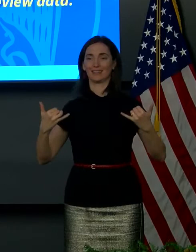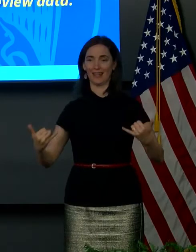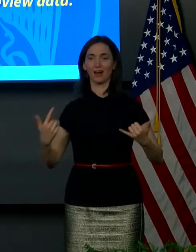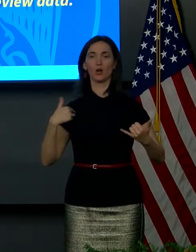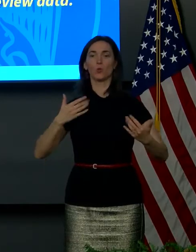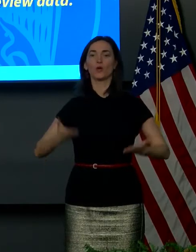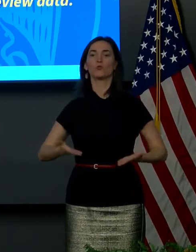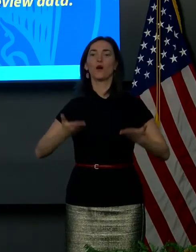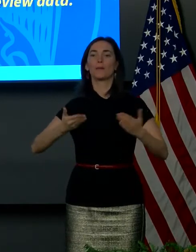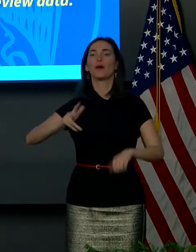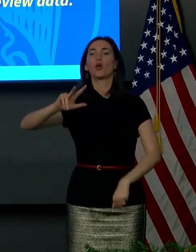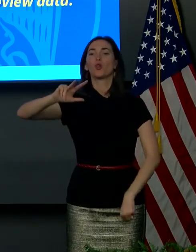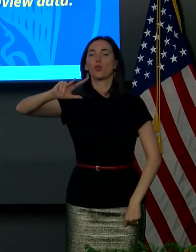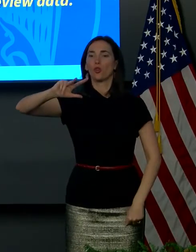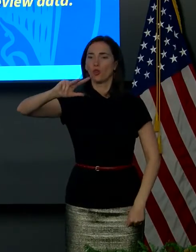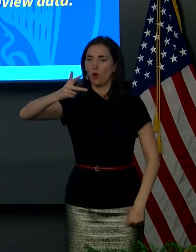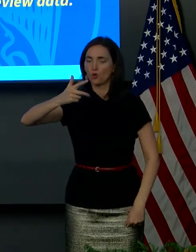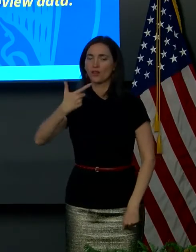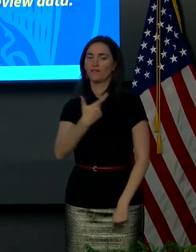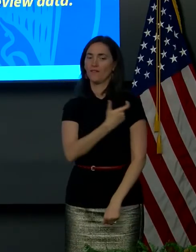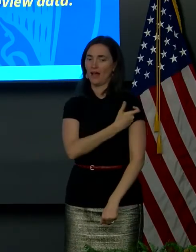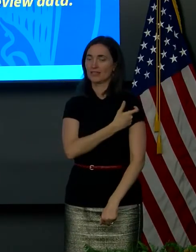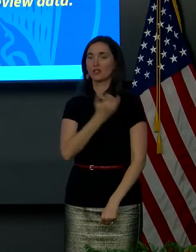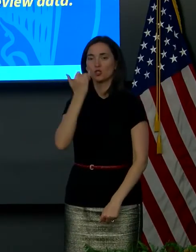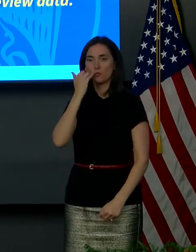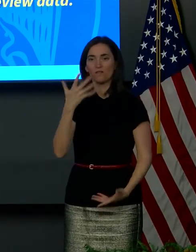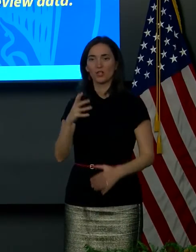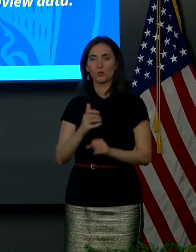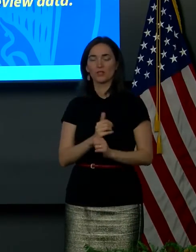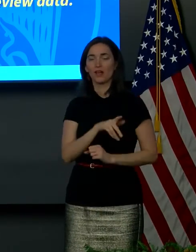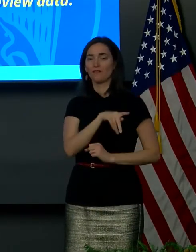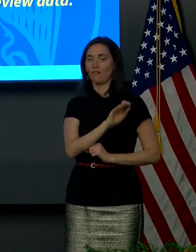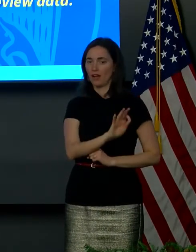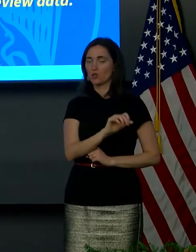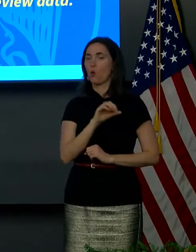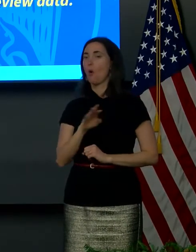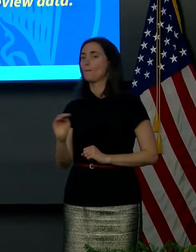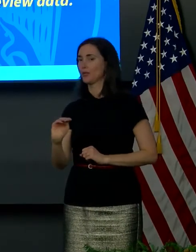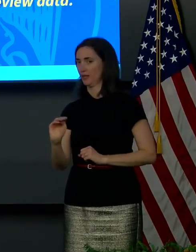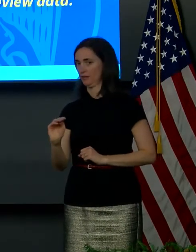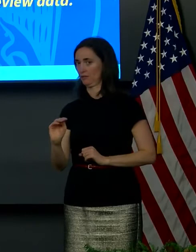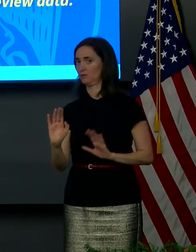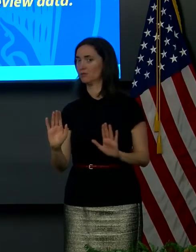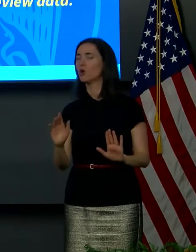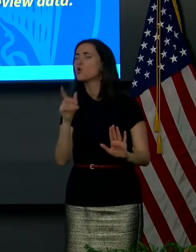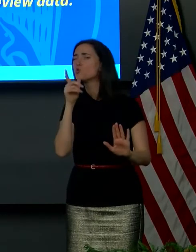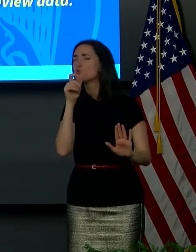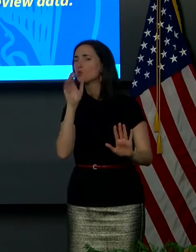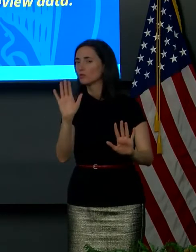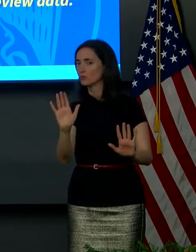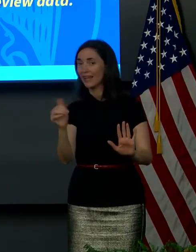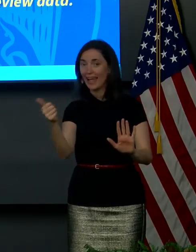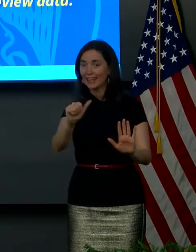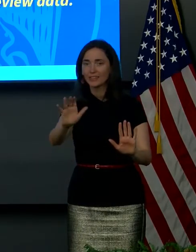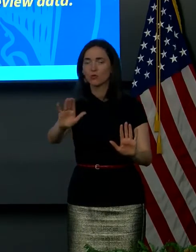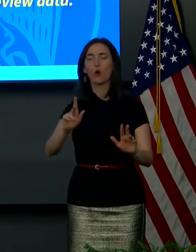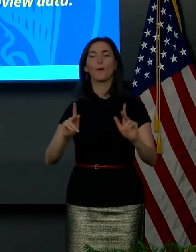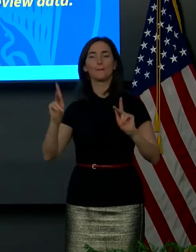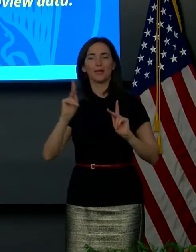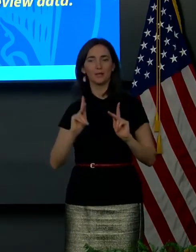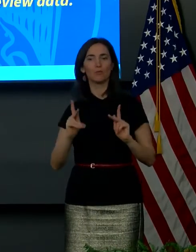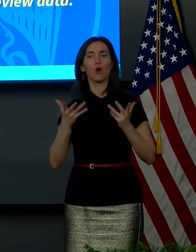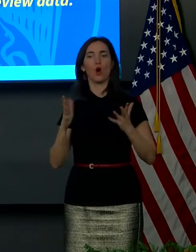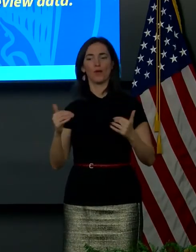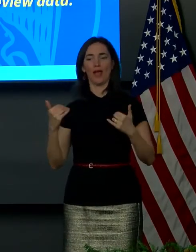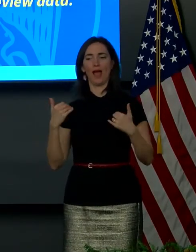3rd dose of Pfizer or Moderna to individuals who suffer from conditions that give